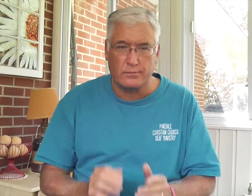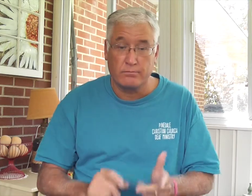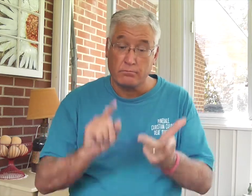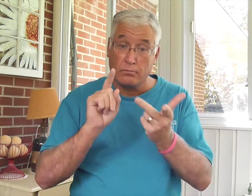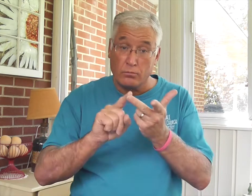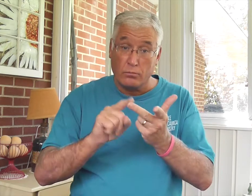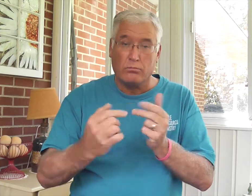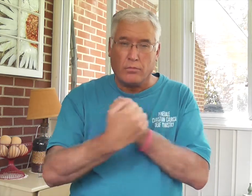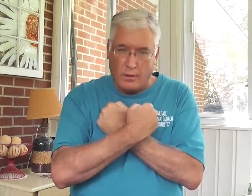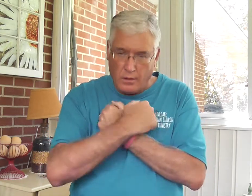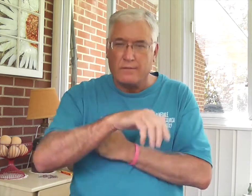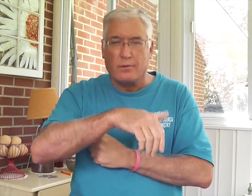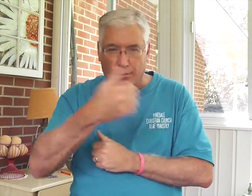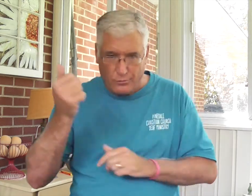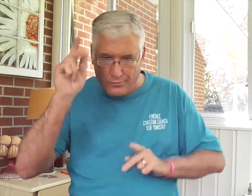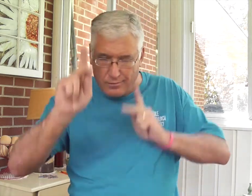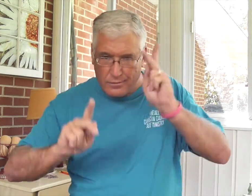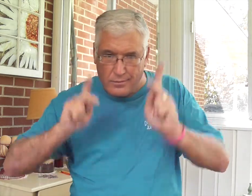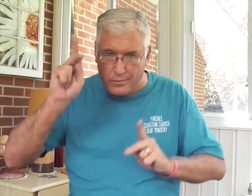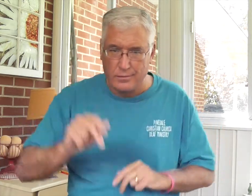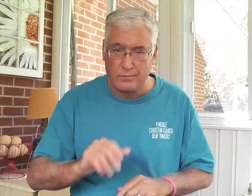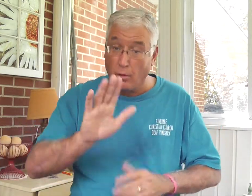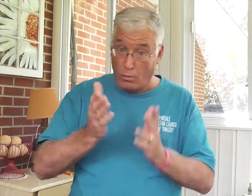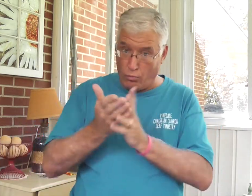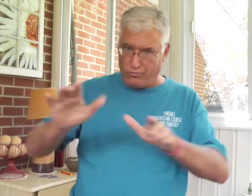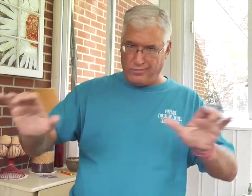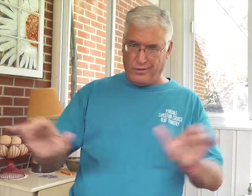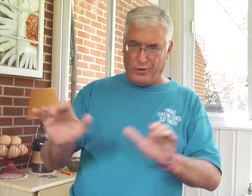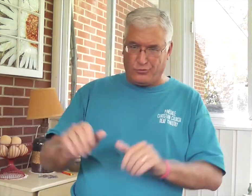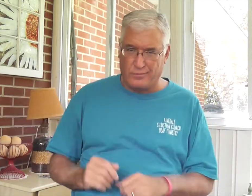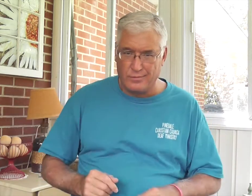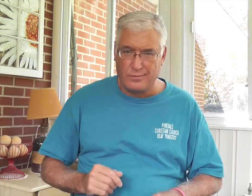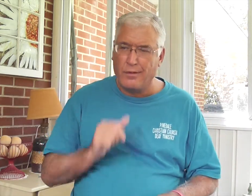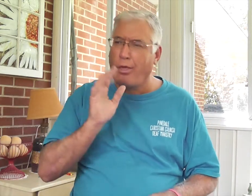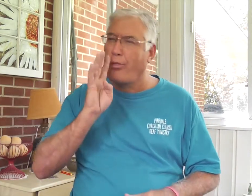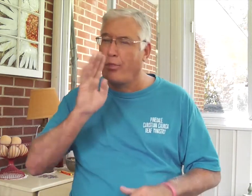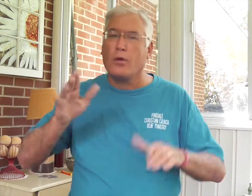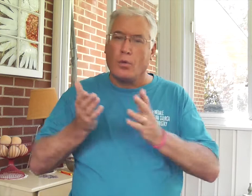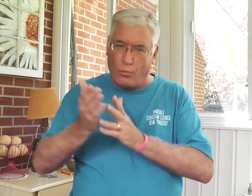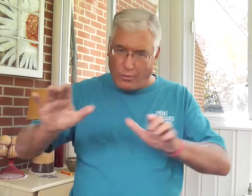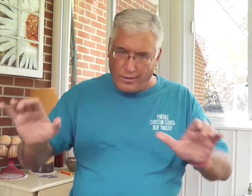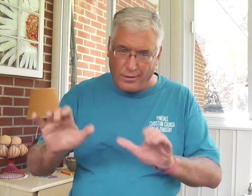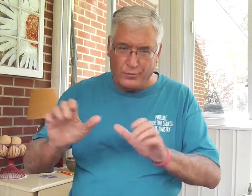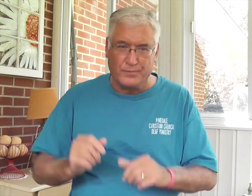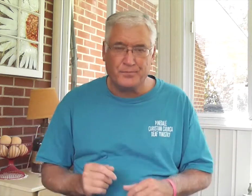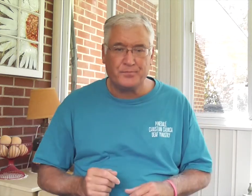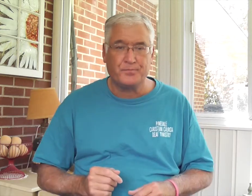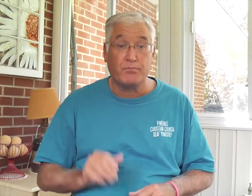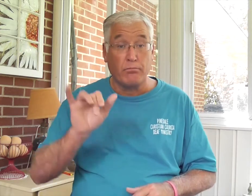through prayer. Third, we love other people through our actions, not just what we